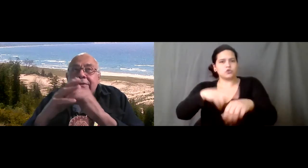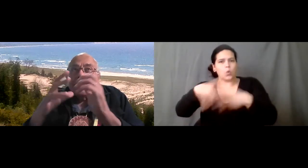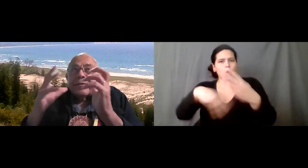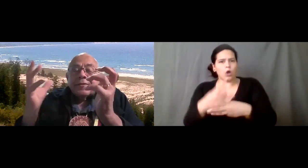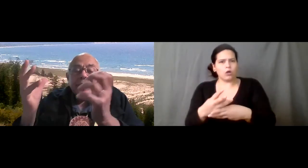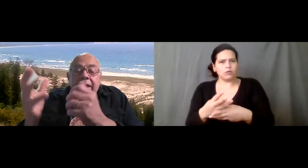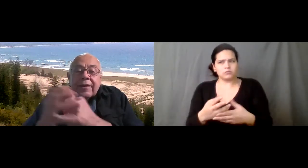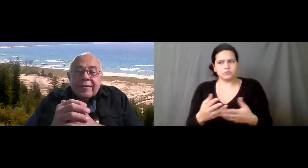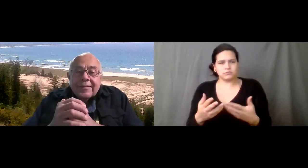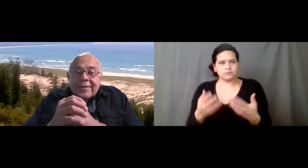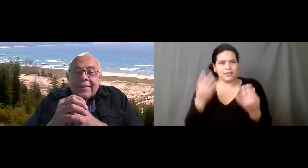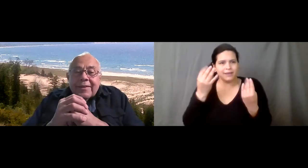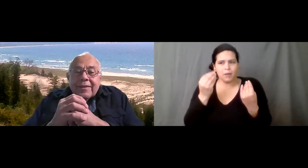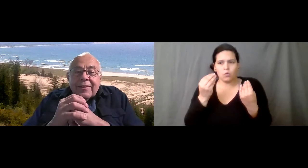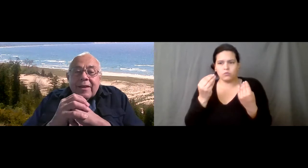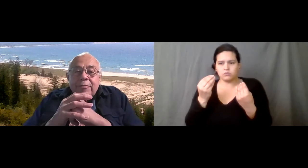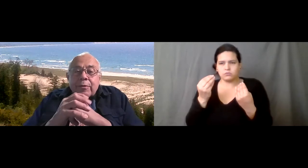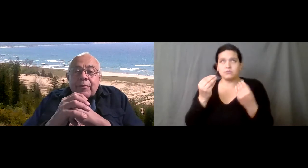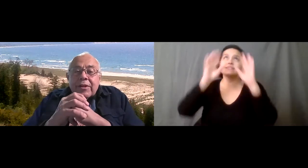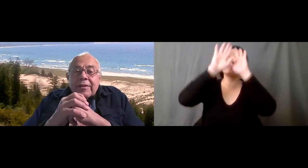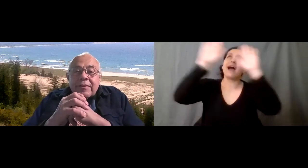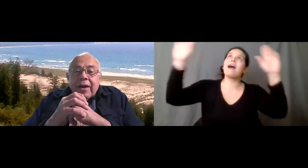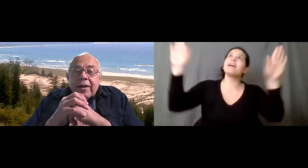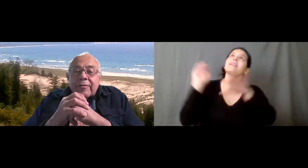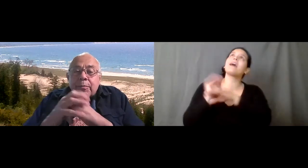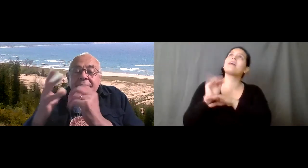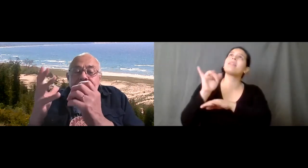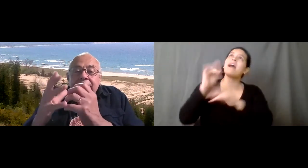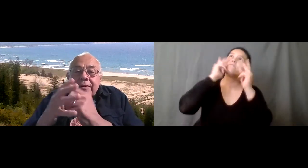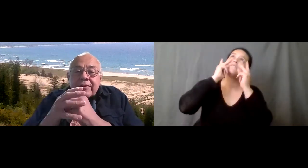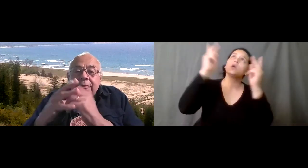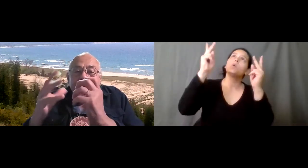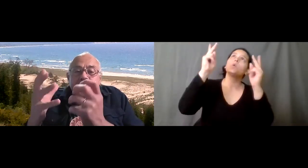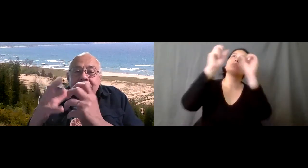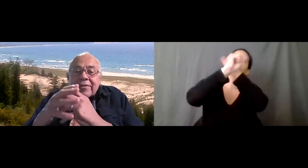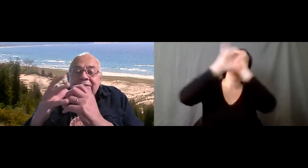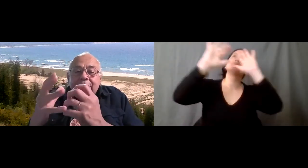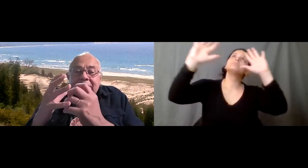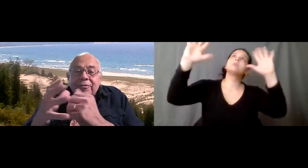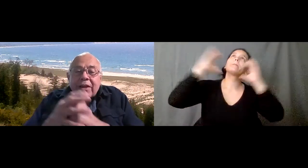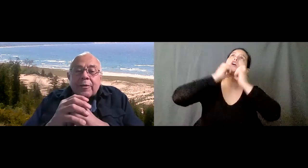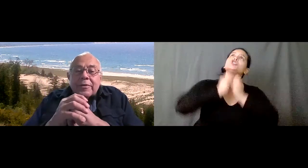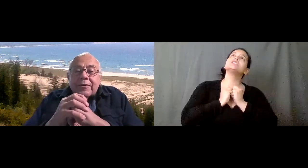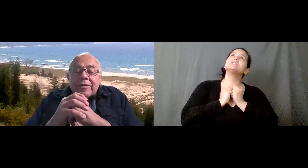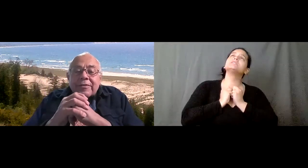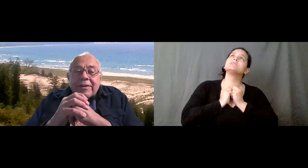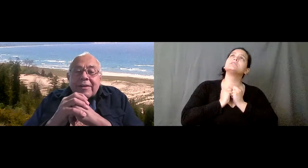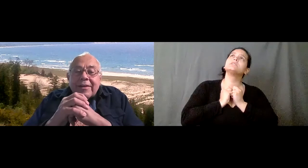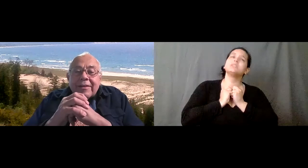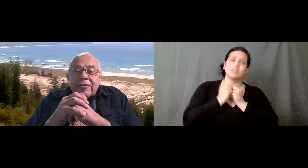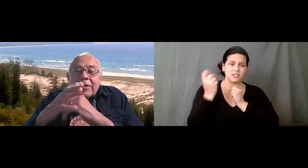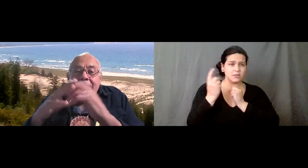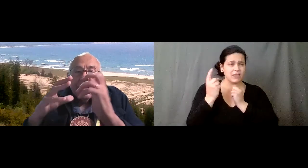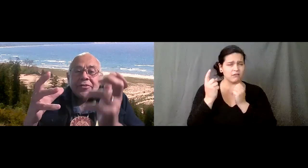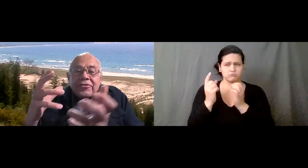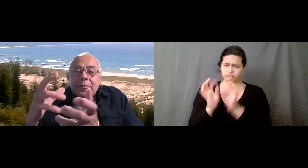about the night sky? That view of the night sky is precious to us. It's a resource. It's something that's valuable to us.